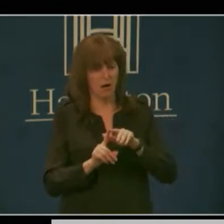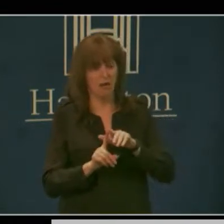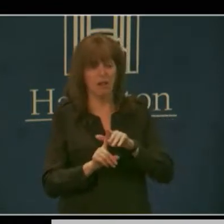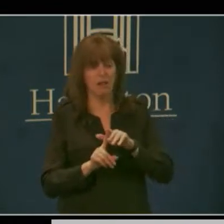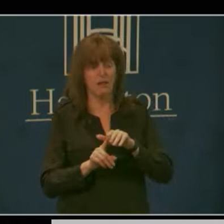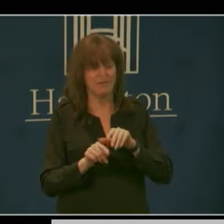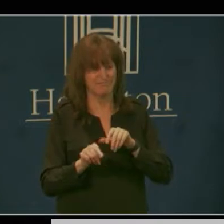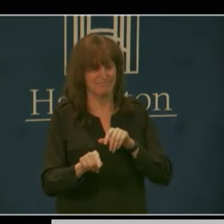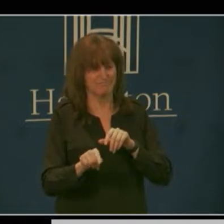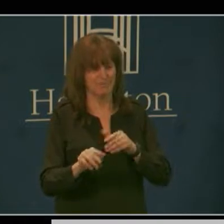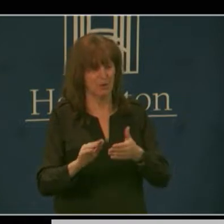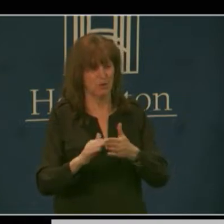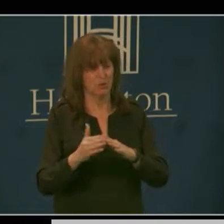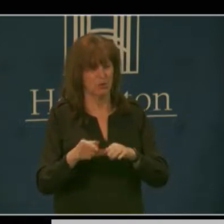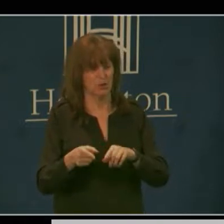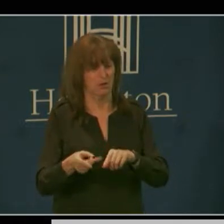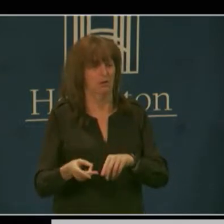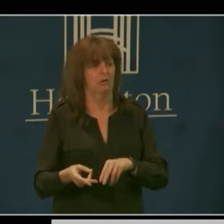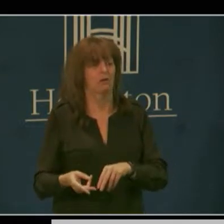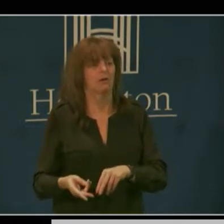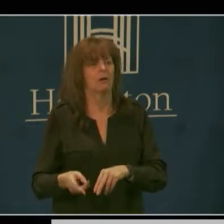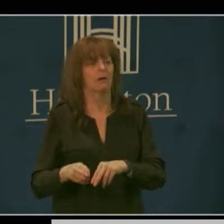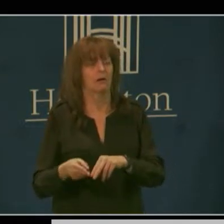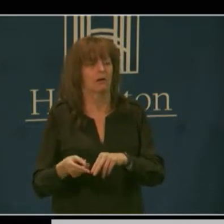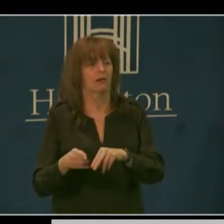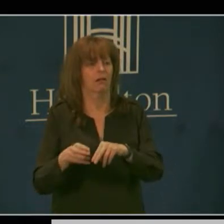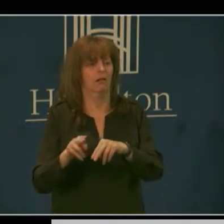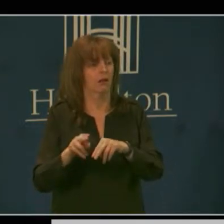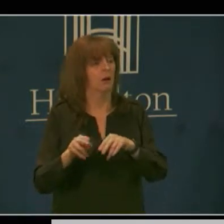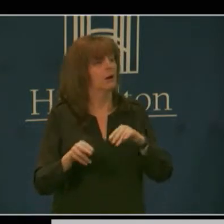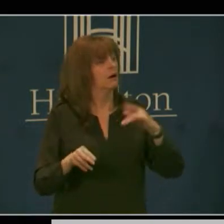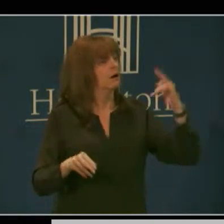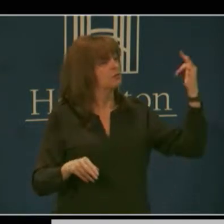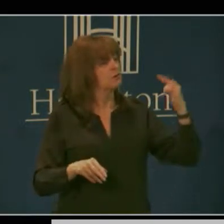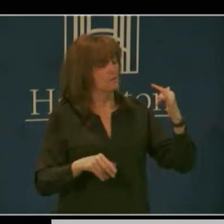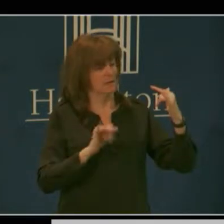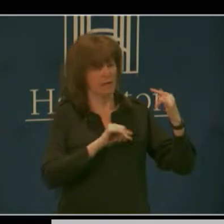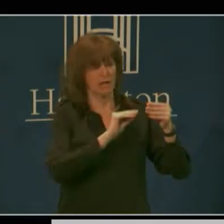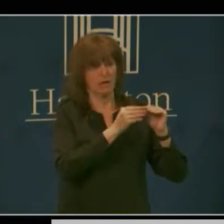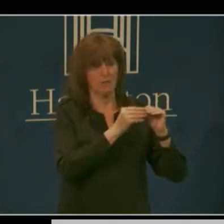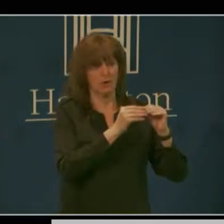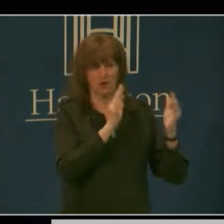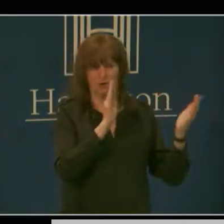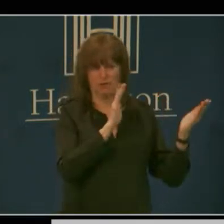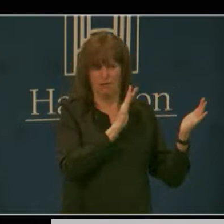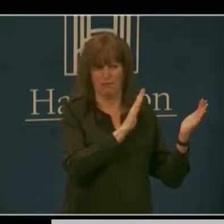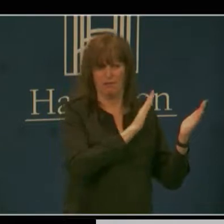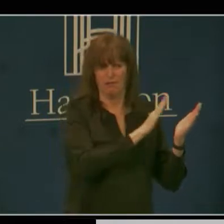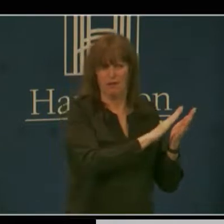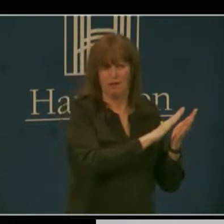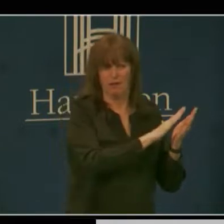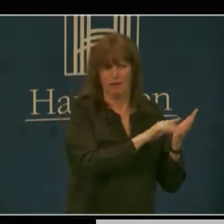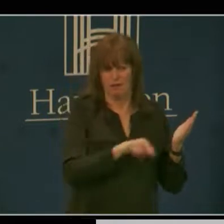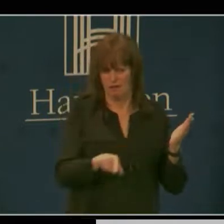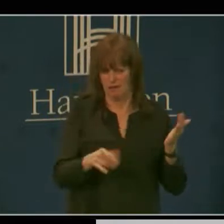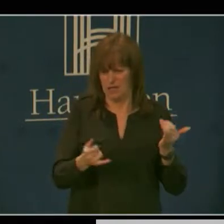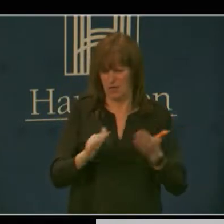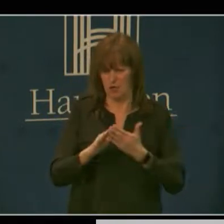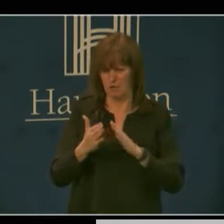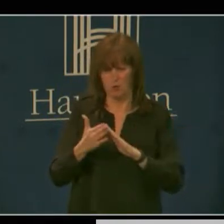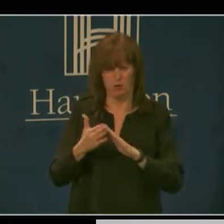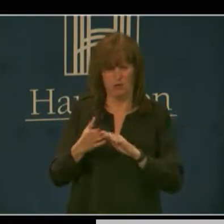up and the travel and contact are going to at best stay. So I think the notion of testing people is